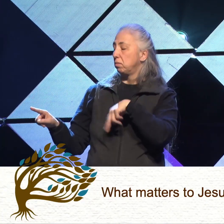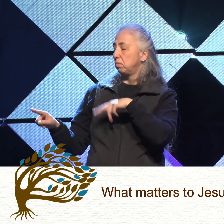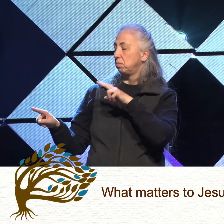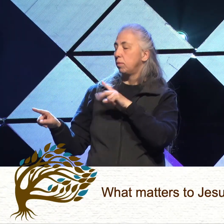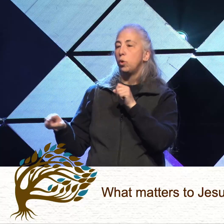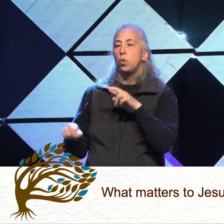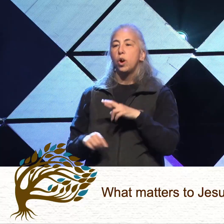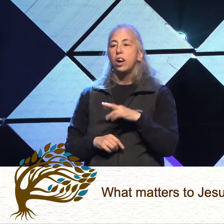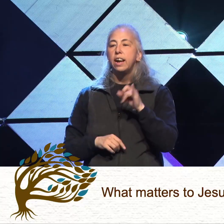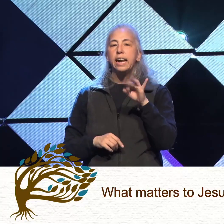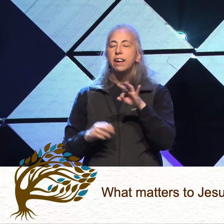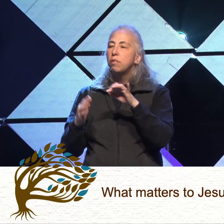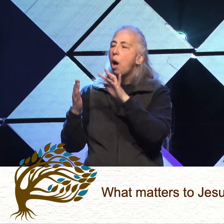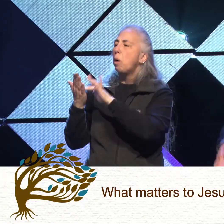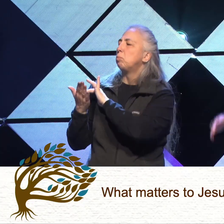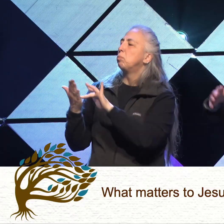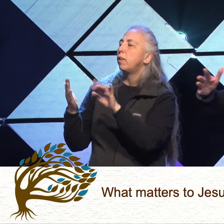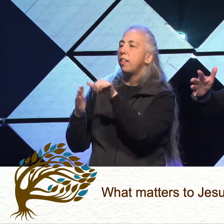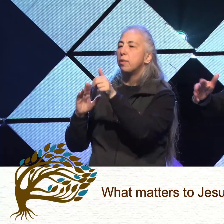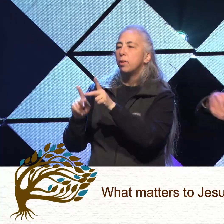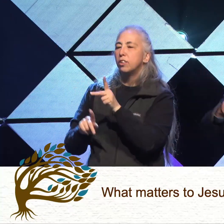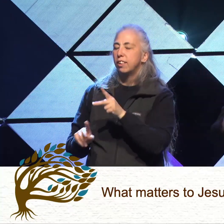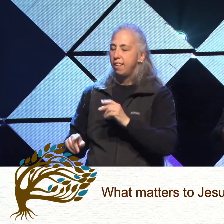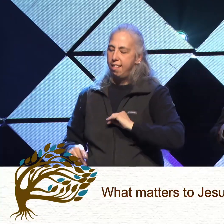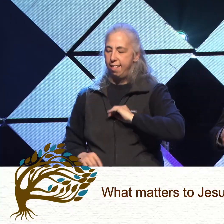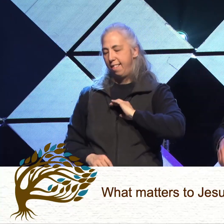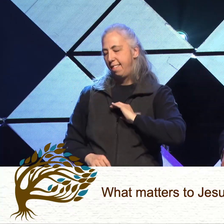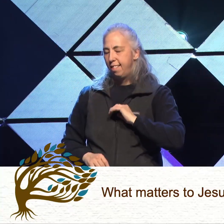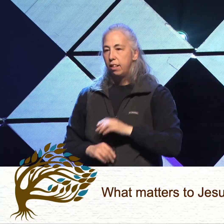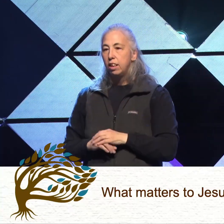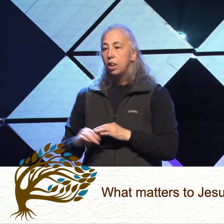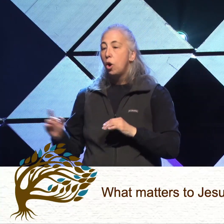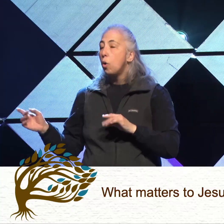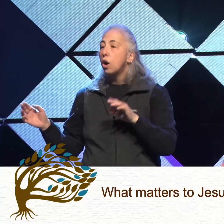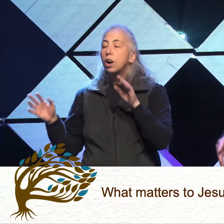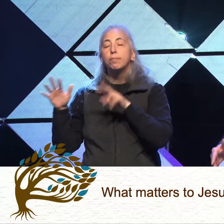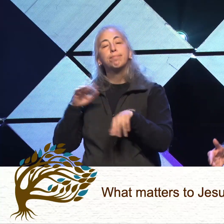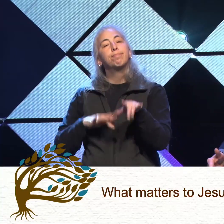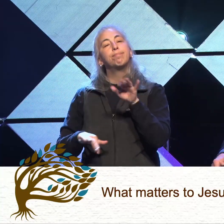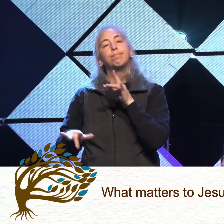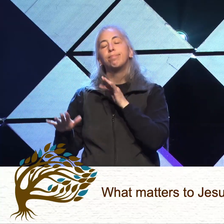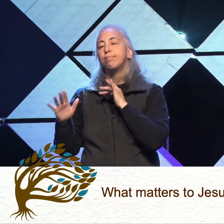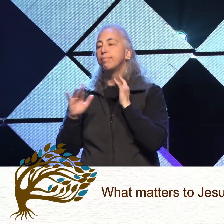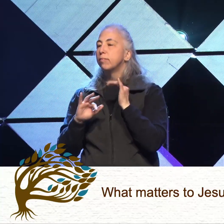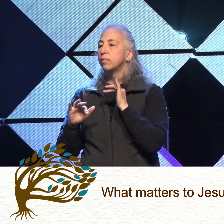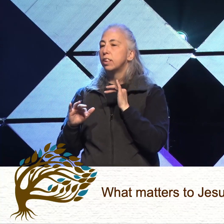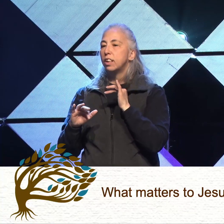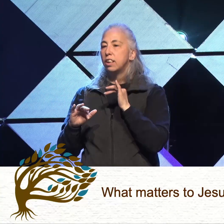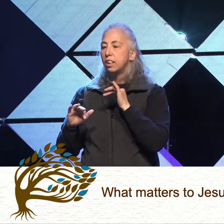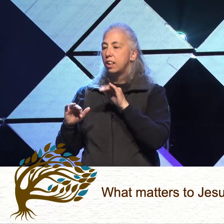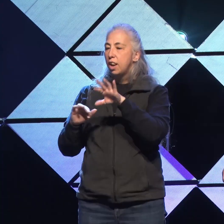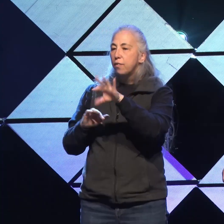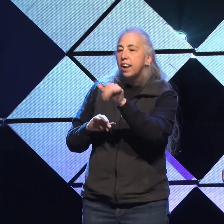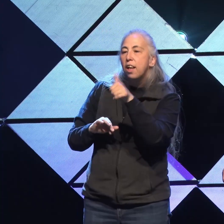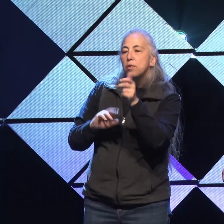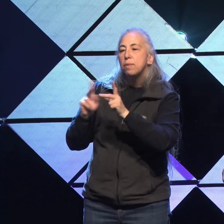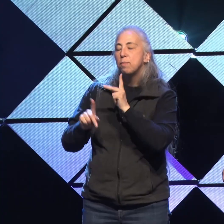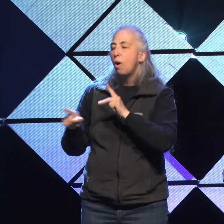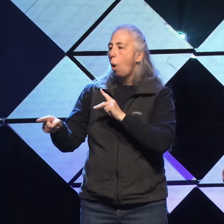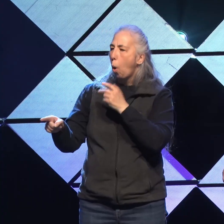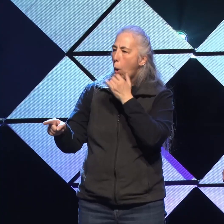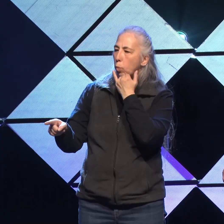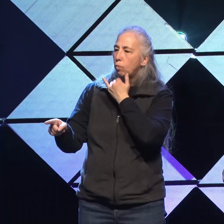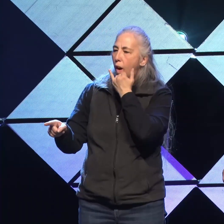or you find out somebody messed up and you feel a little superior about it?